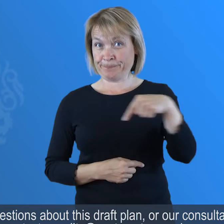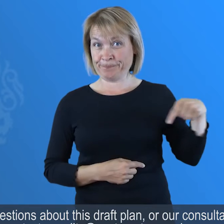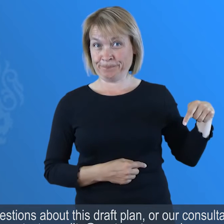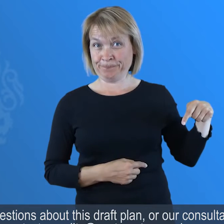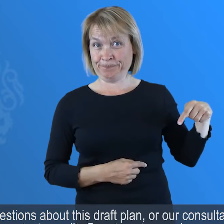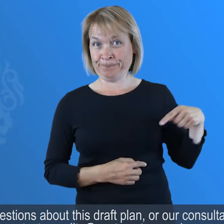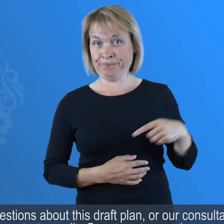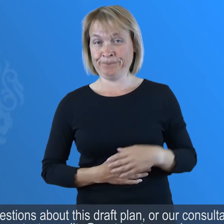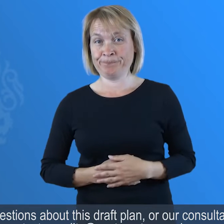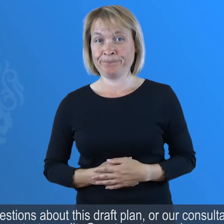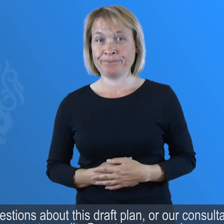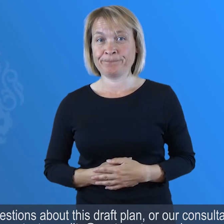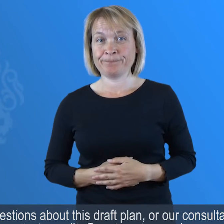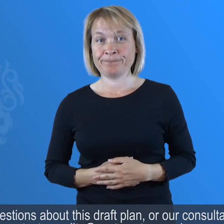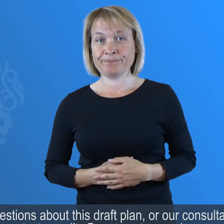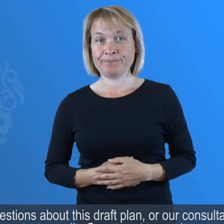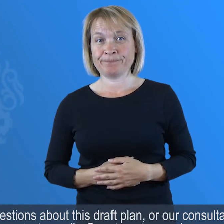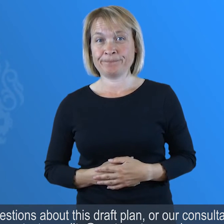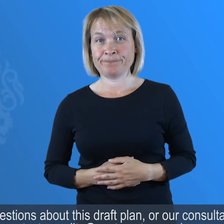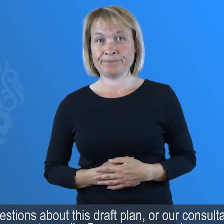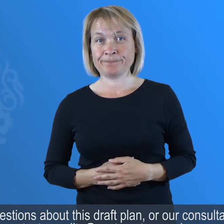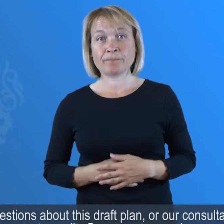consultation, please contact